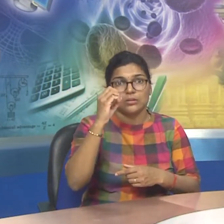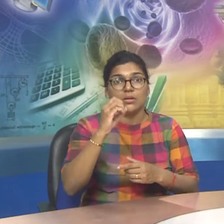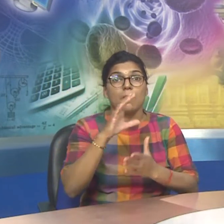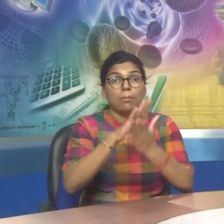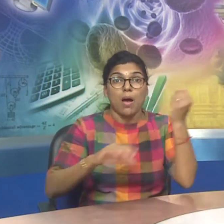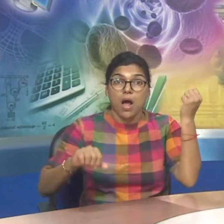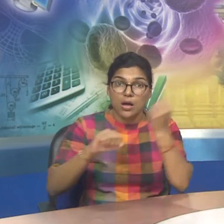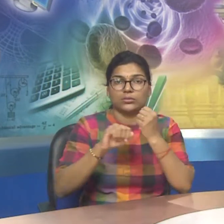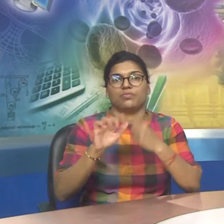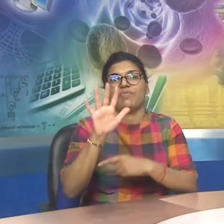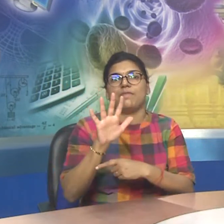non-proliferation treaty.